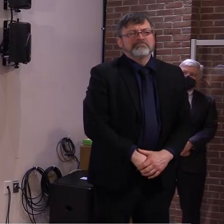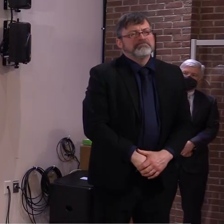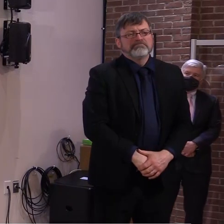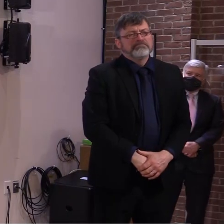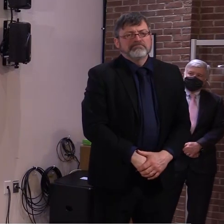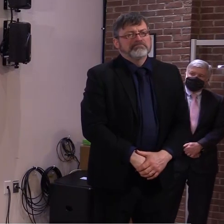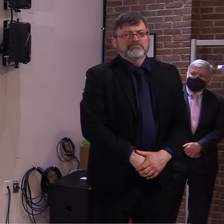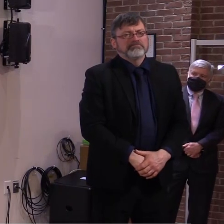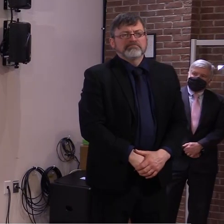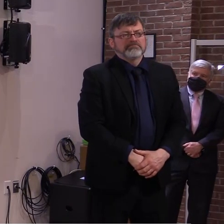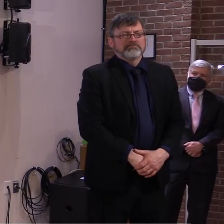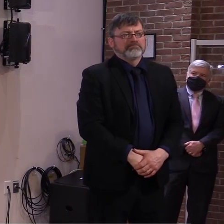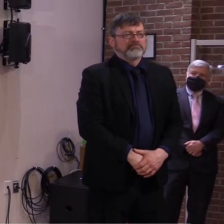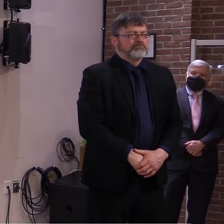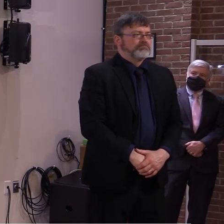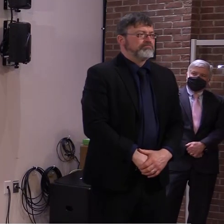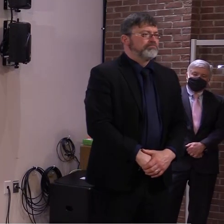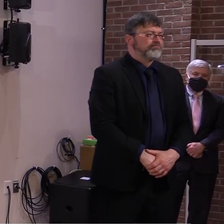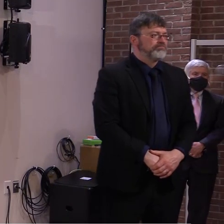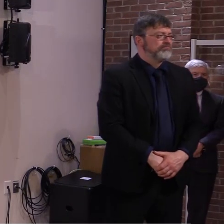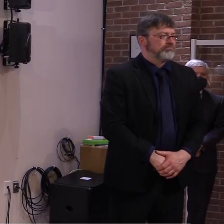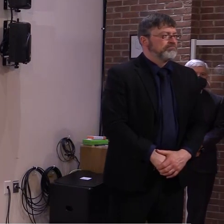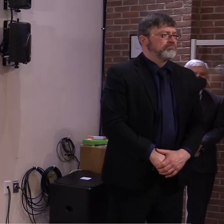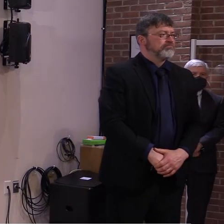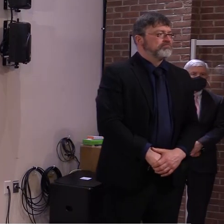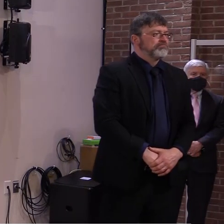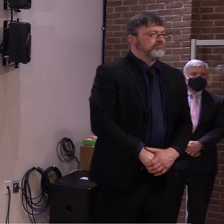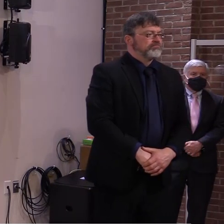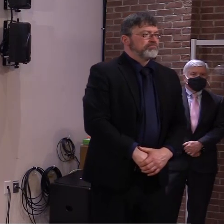to do with party or partisanship.